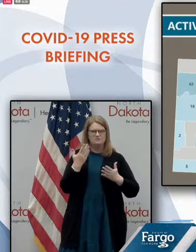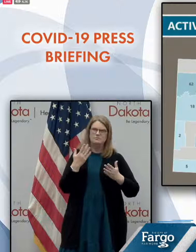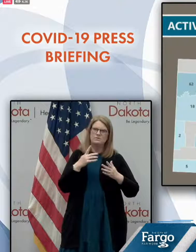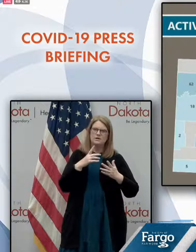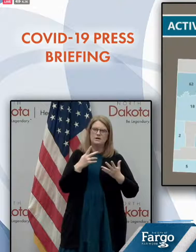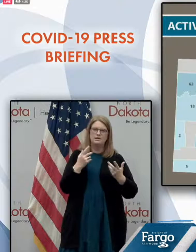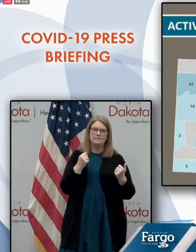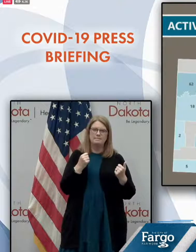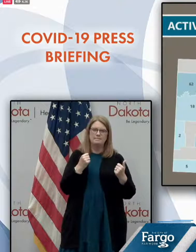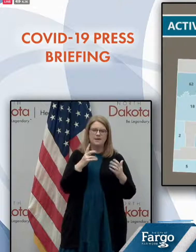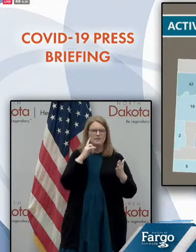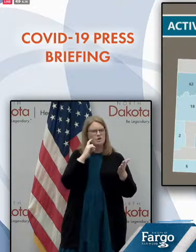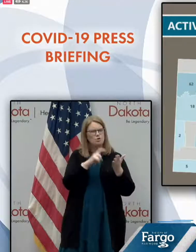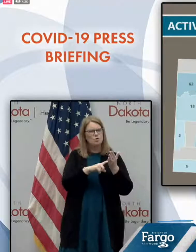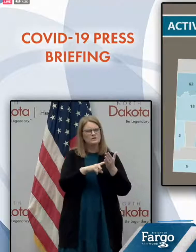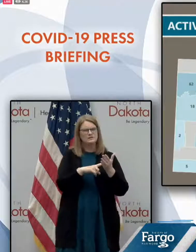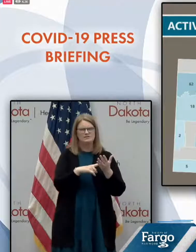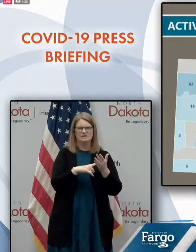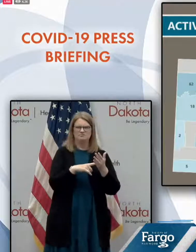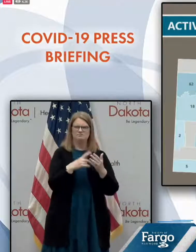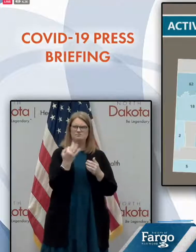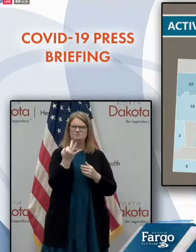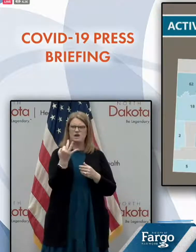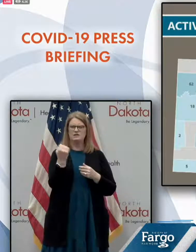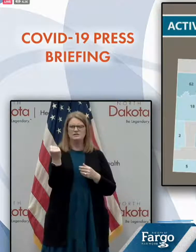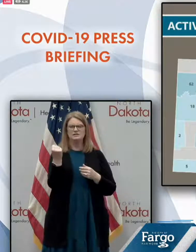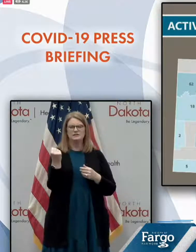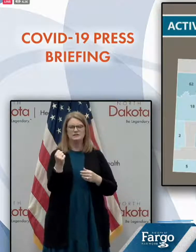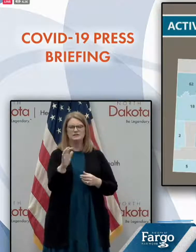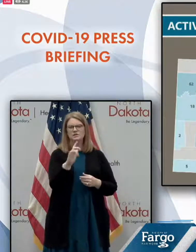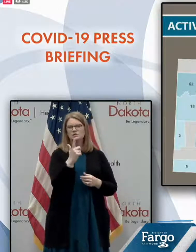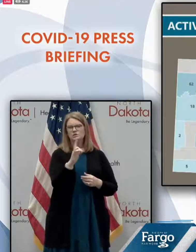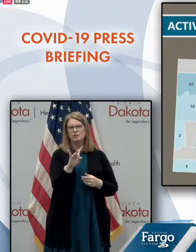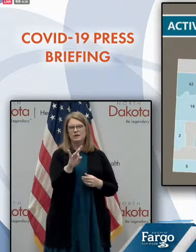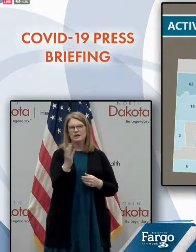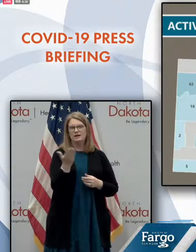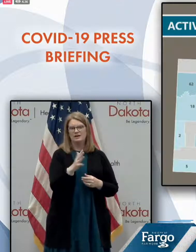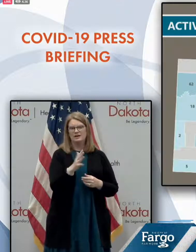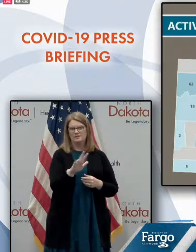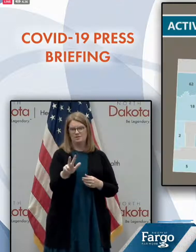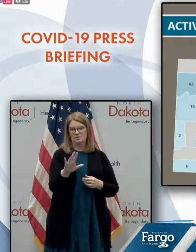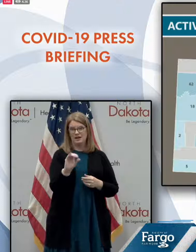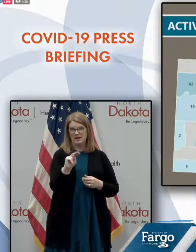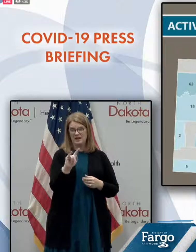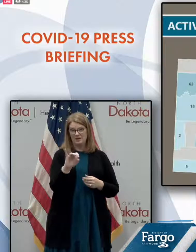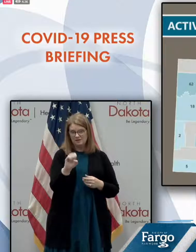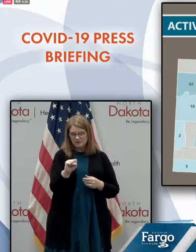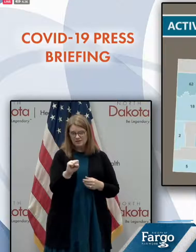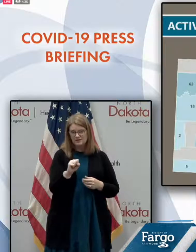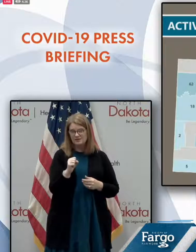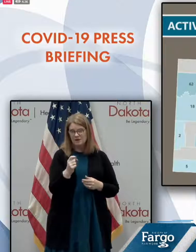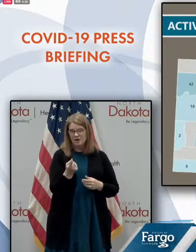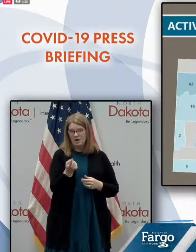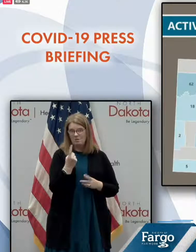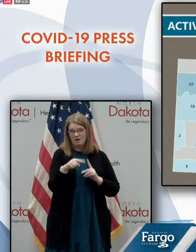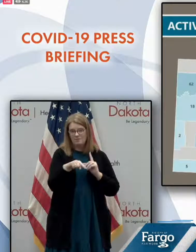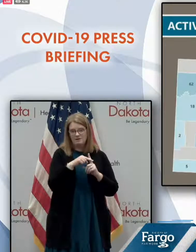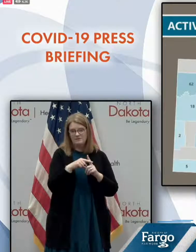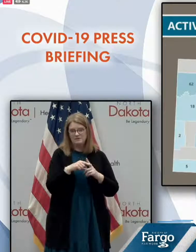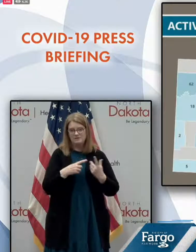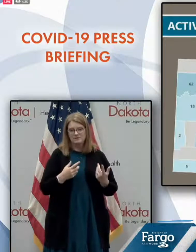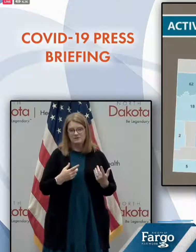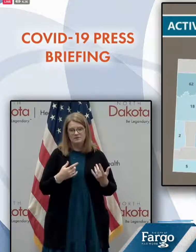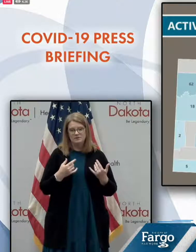reported, but noticed that I think on Friday or Saturday, we had 28 of 53 counties that reported at least one positive. Today,